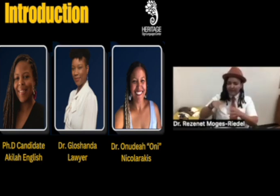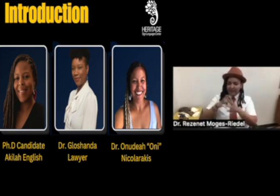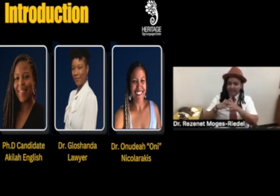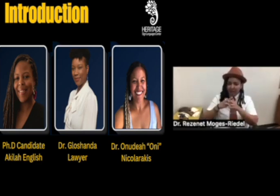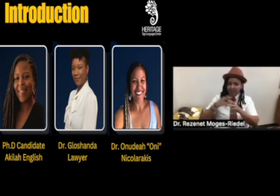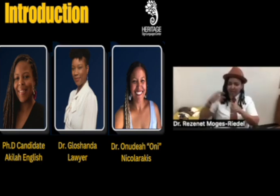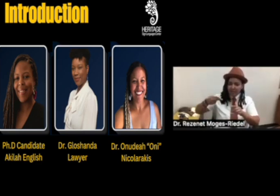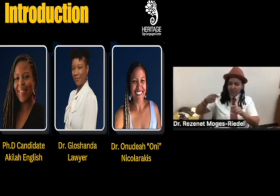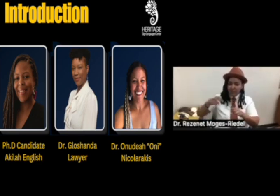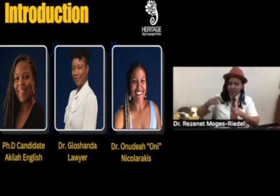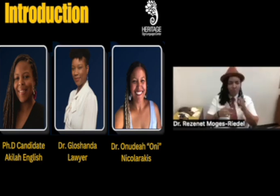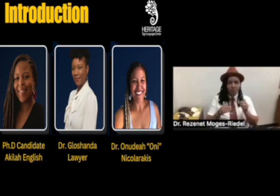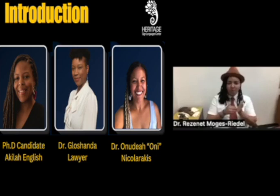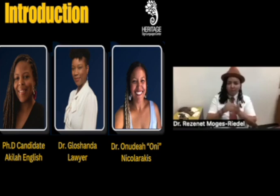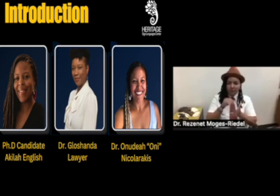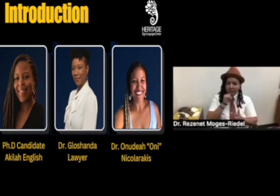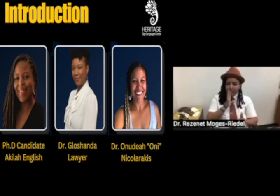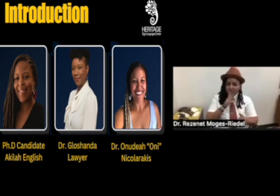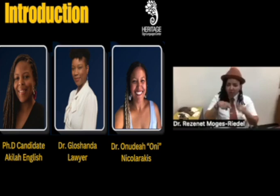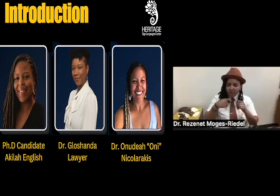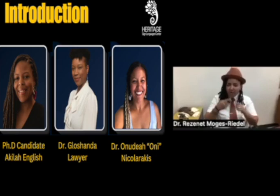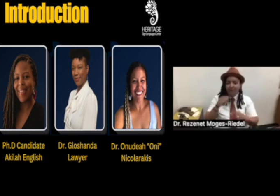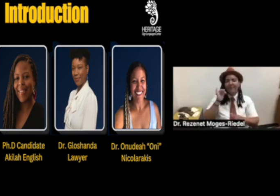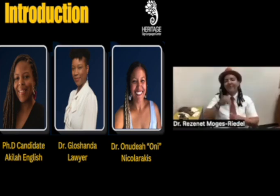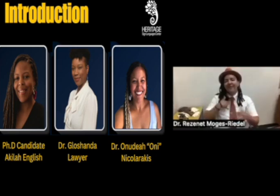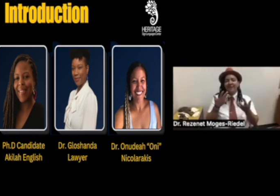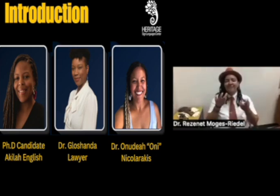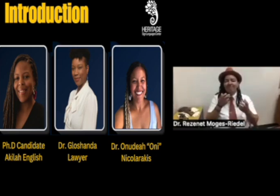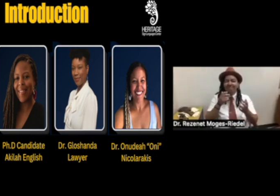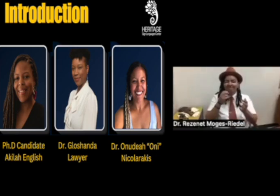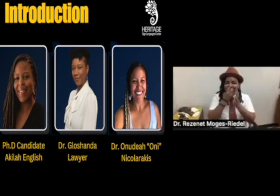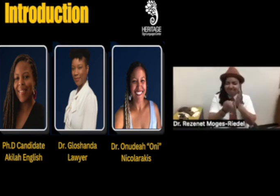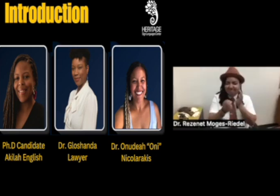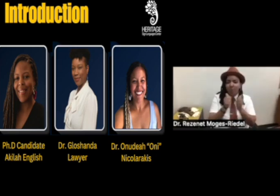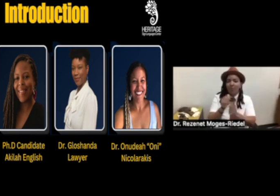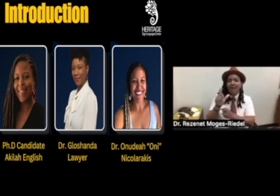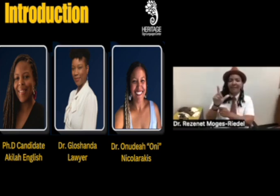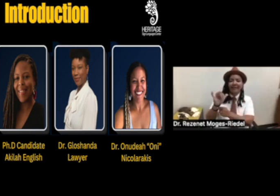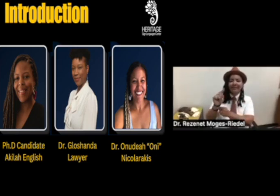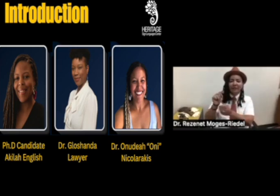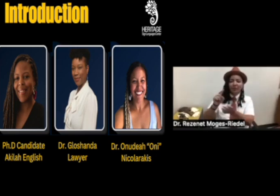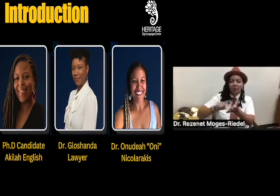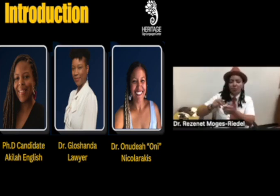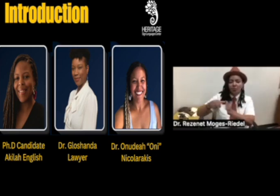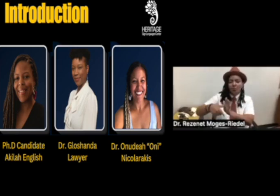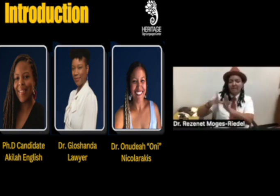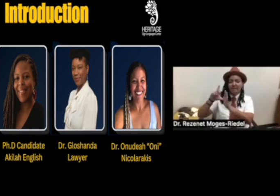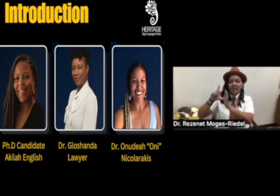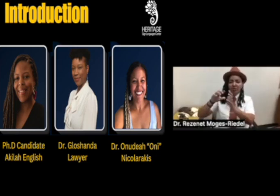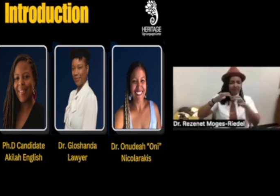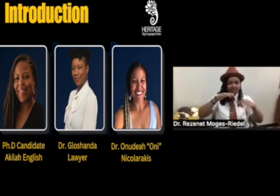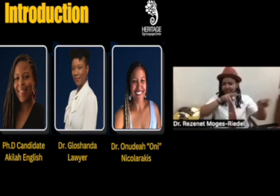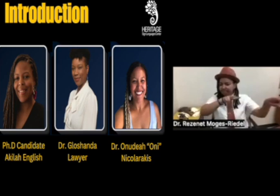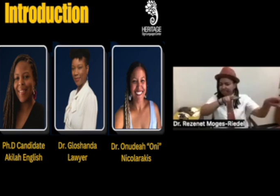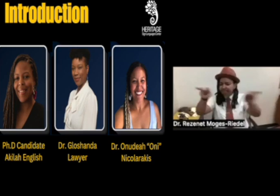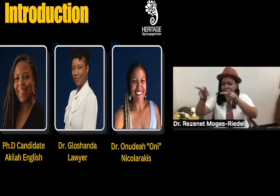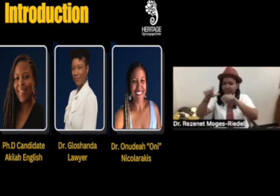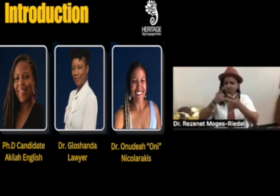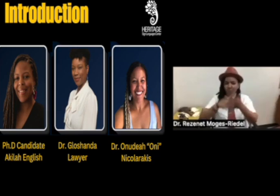Gain. Knowing what's happening here in America, historically, it isn't often discussed, but definitely we've